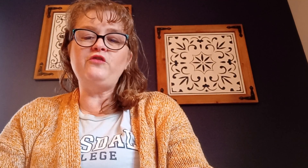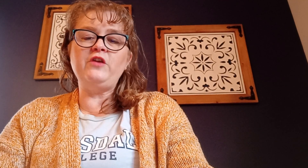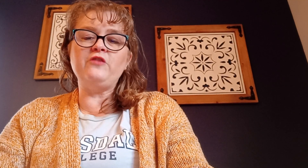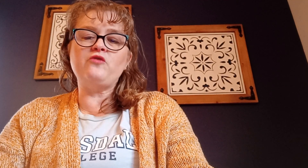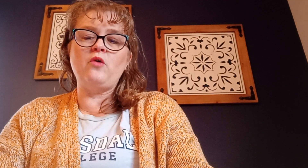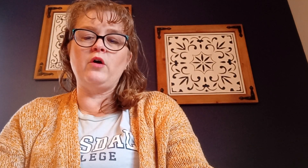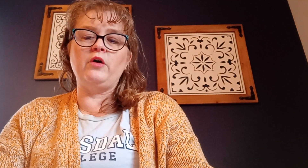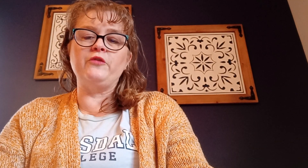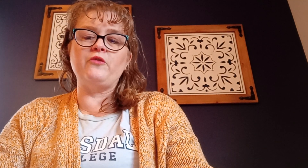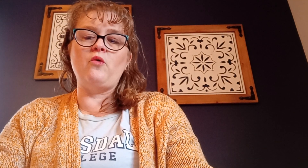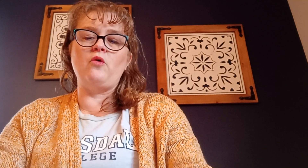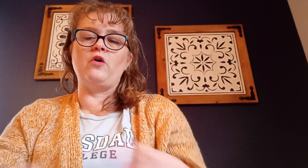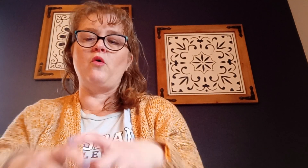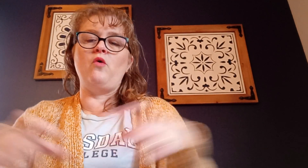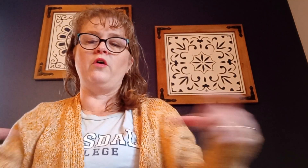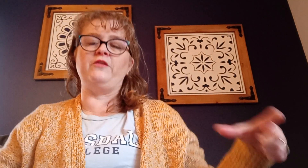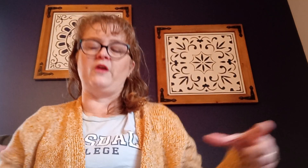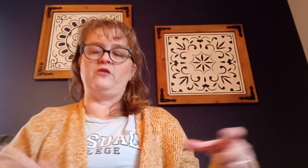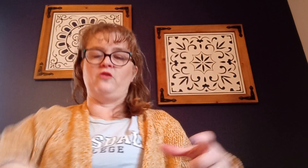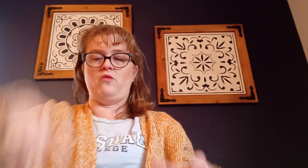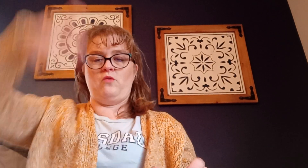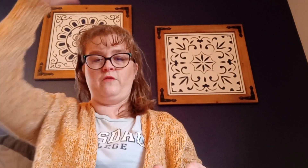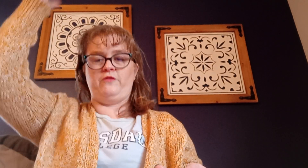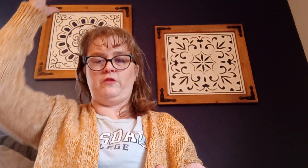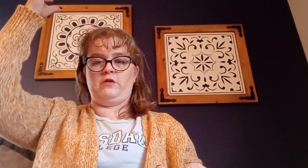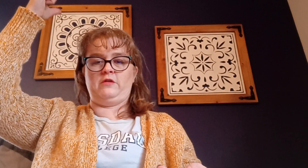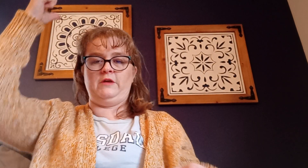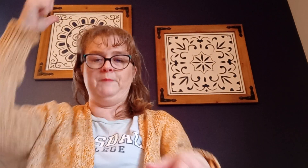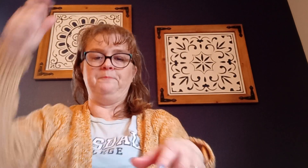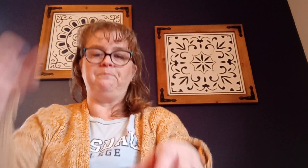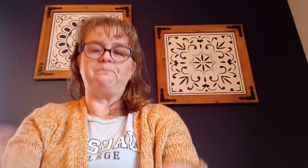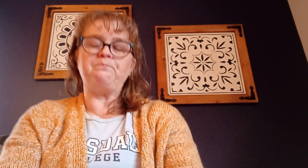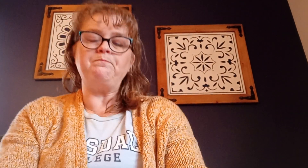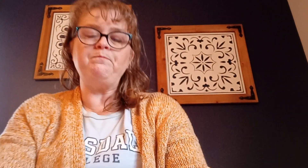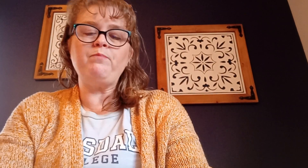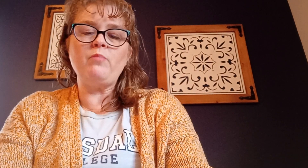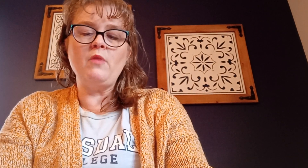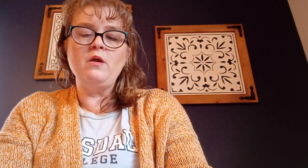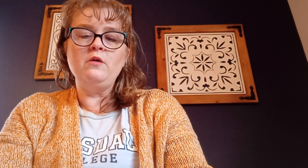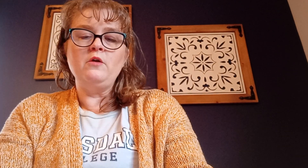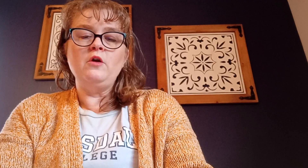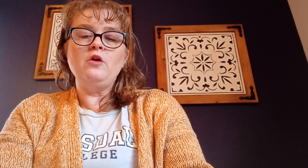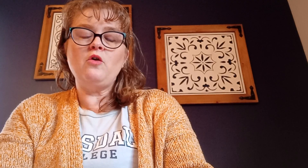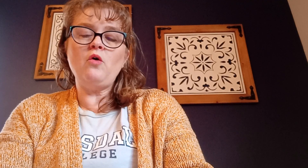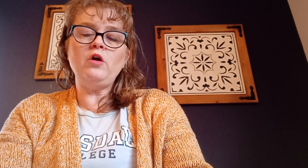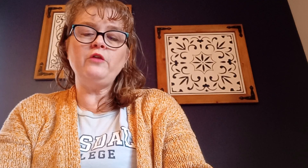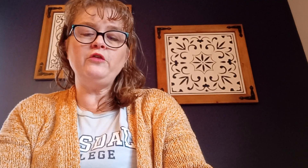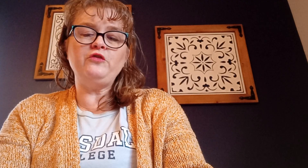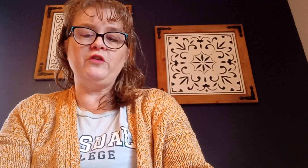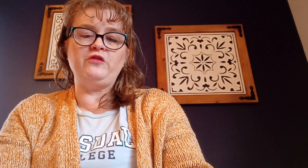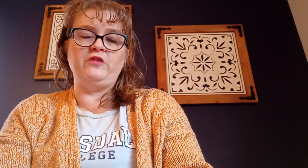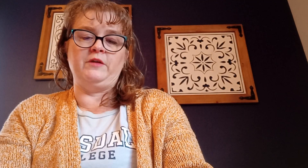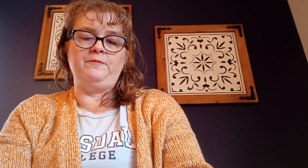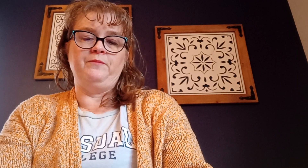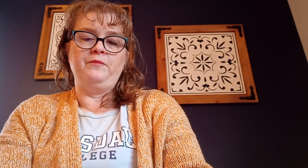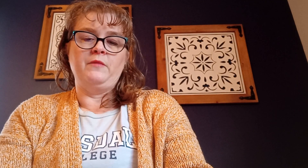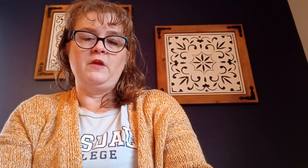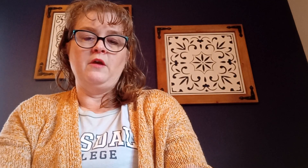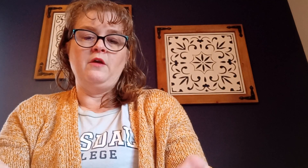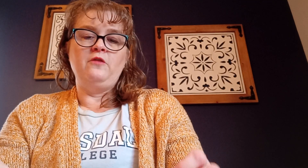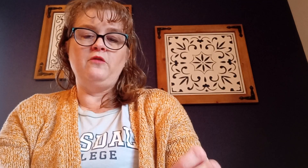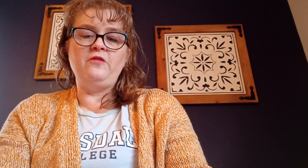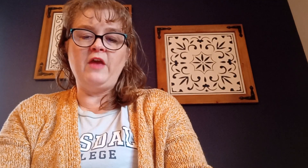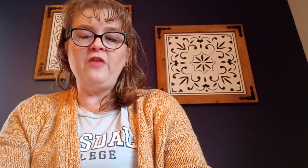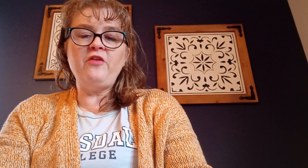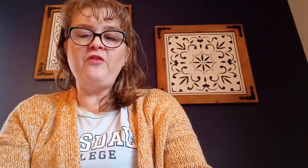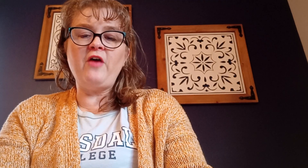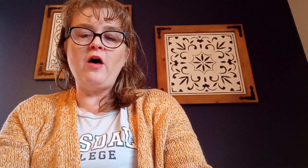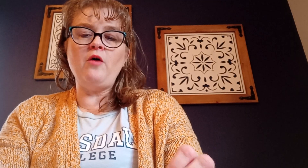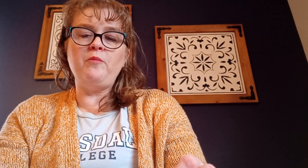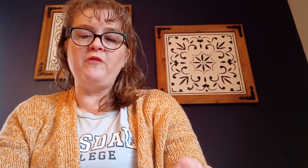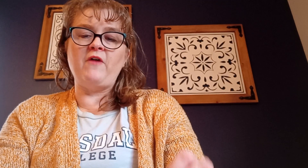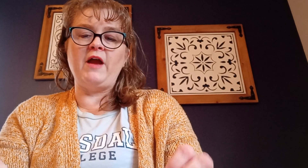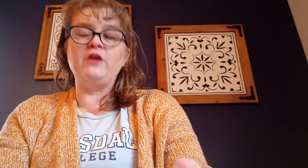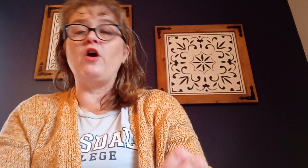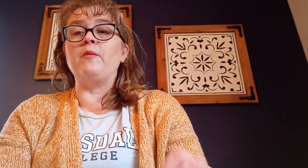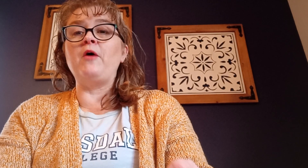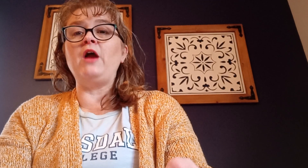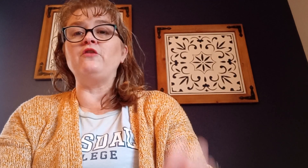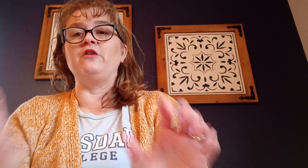Fallacious corals go horizontal or vertically. Coral nutrition. Zooxanthellae provide carbohydrates.